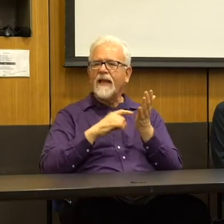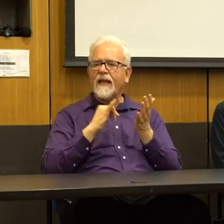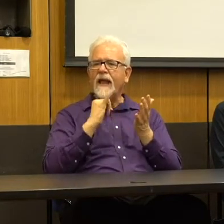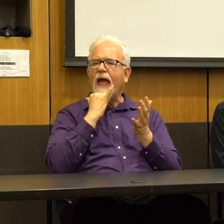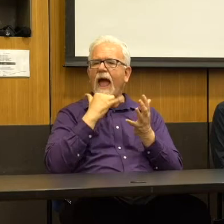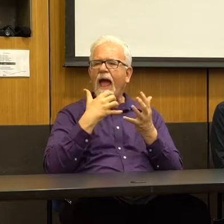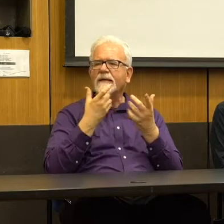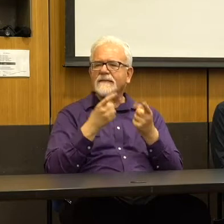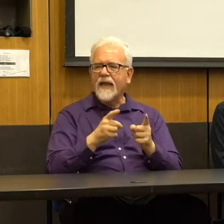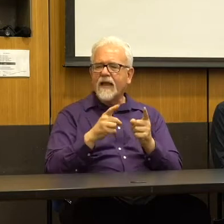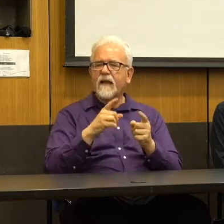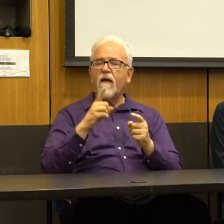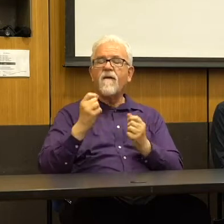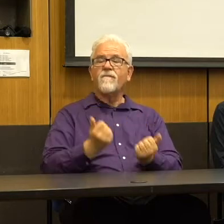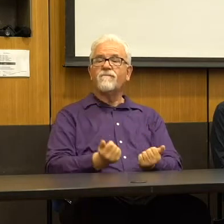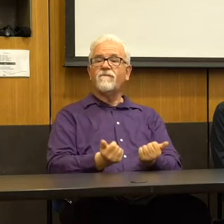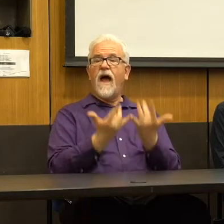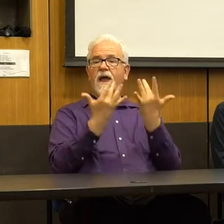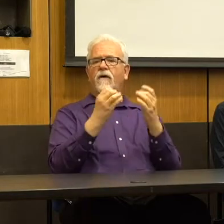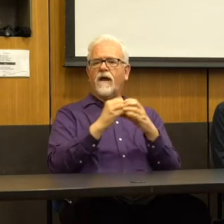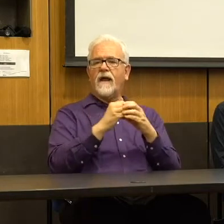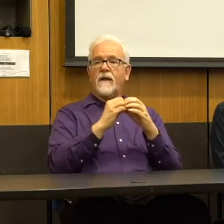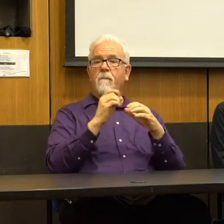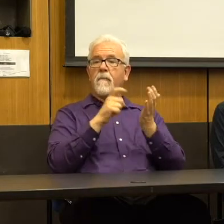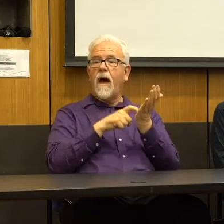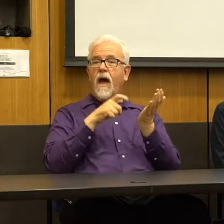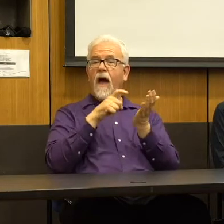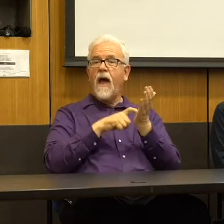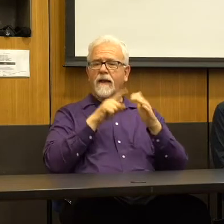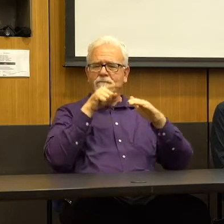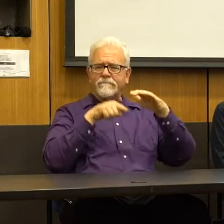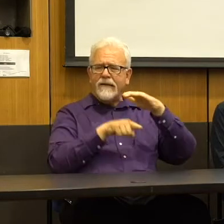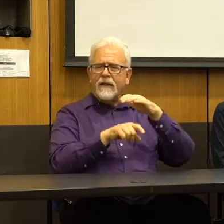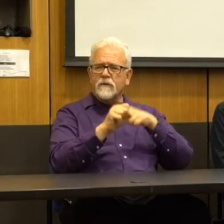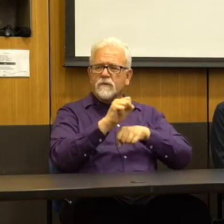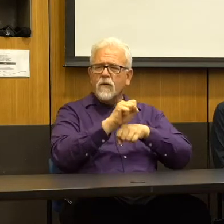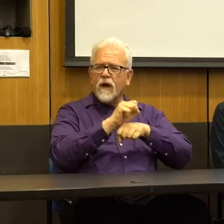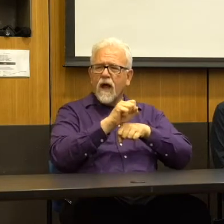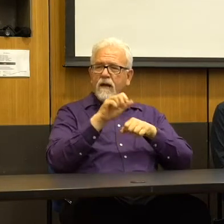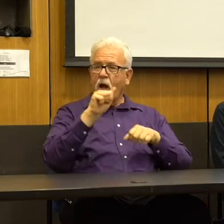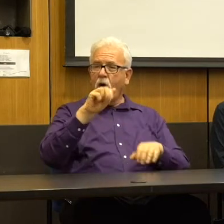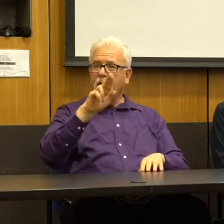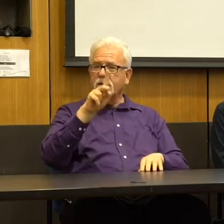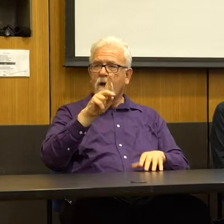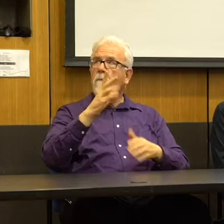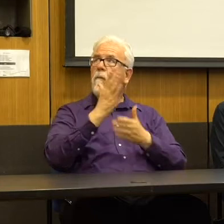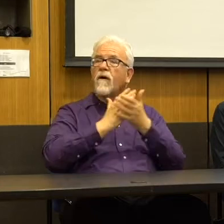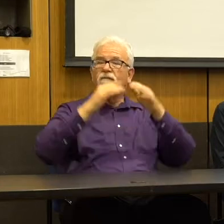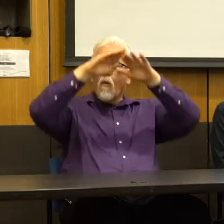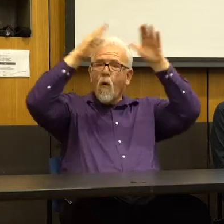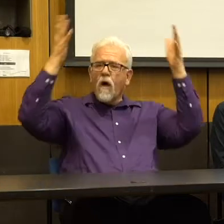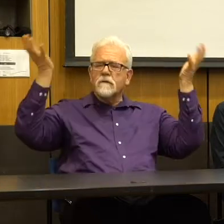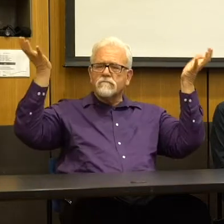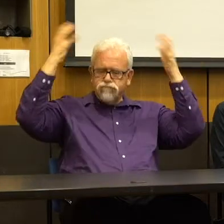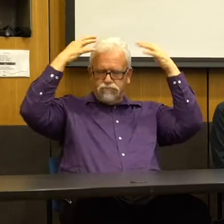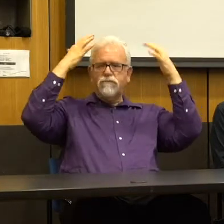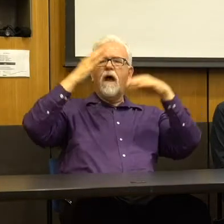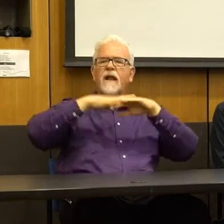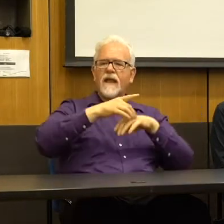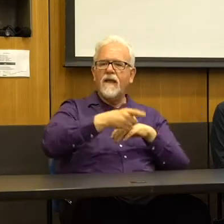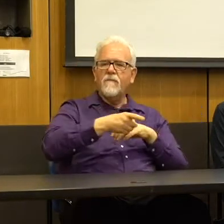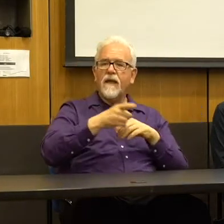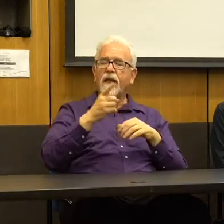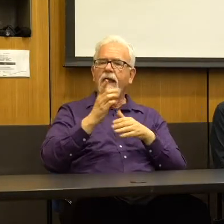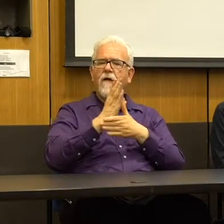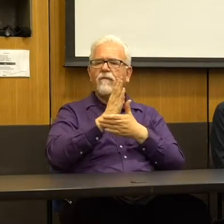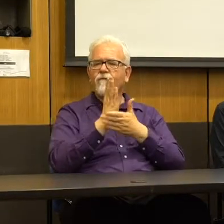a mine that he was working at in Arkansas, and part of the walls collapsed on him. And when that happened, he ended up